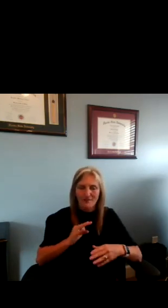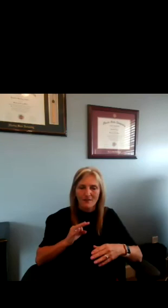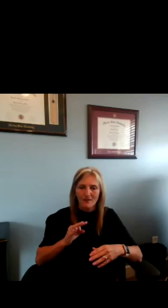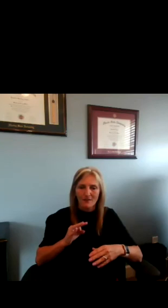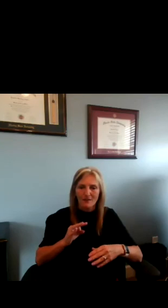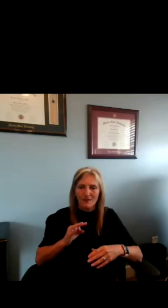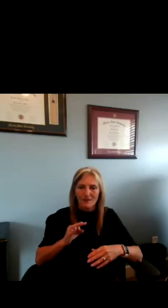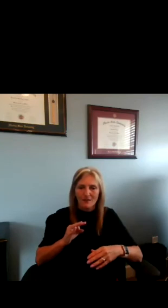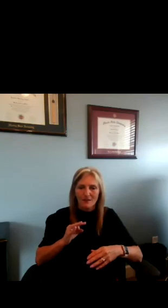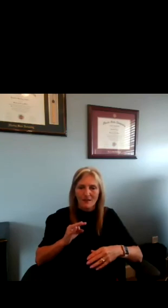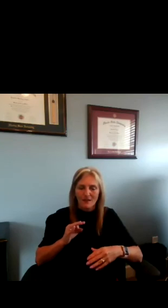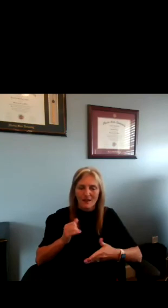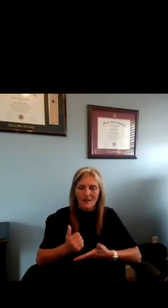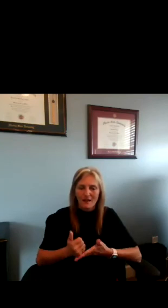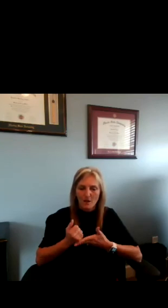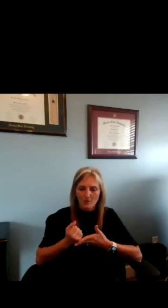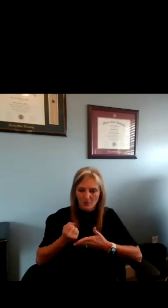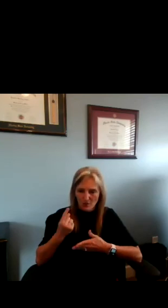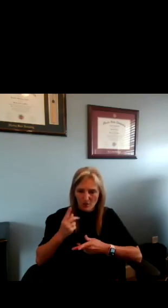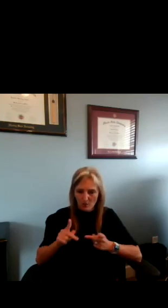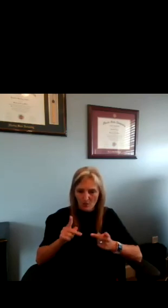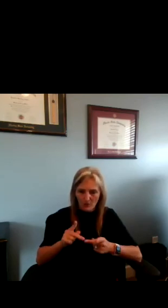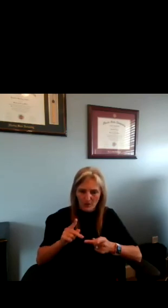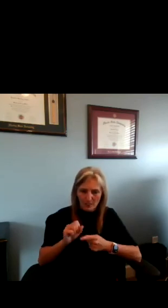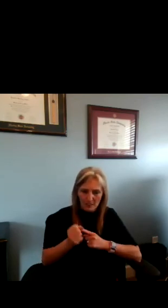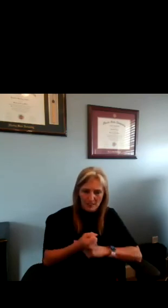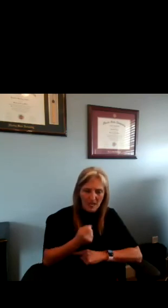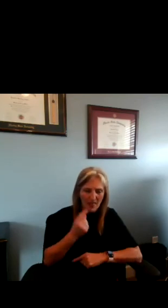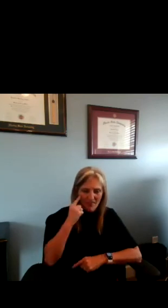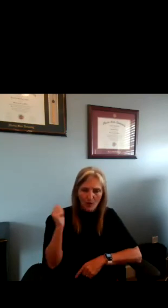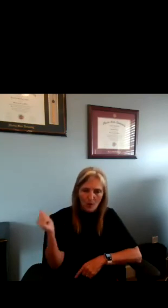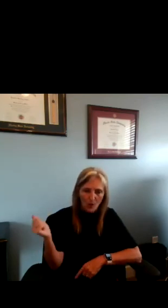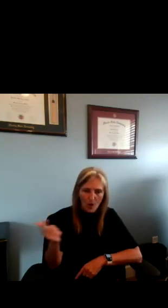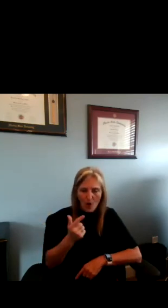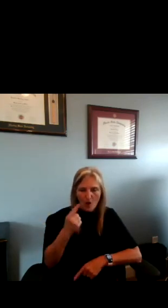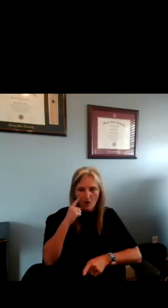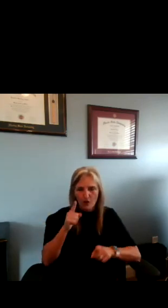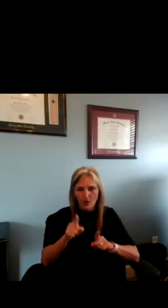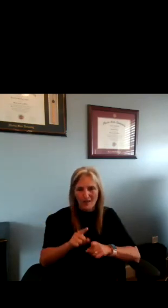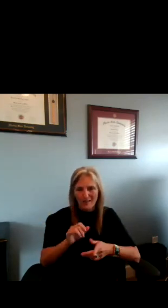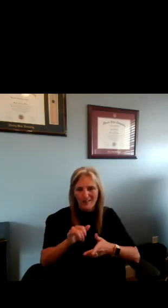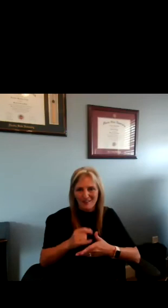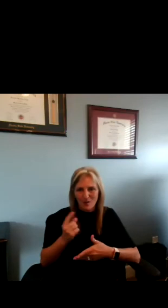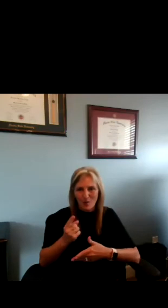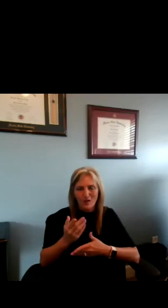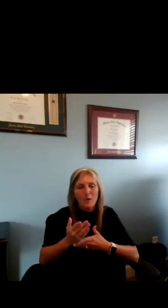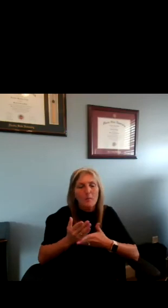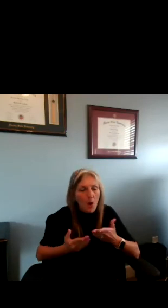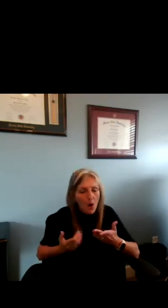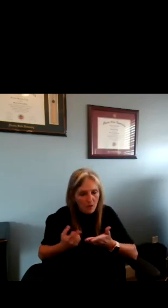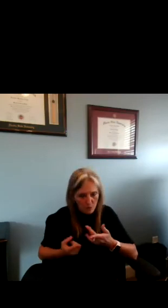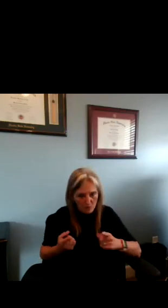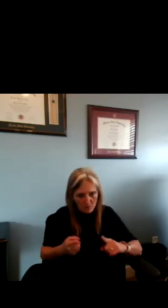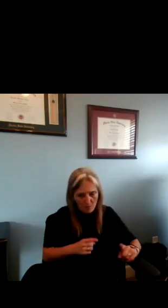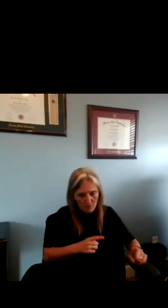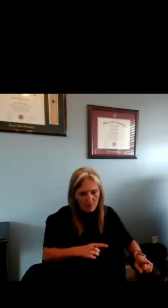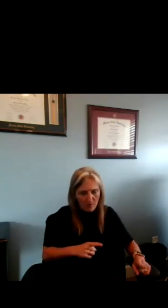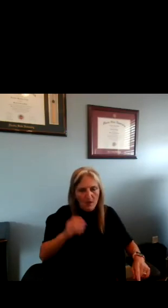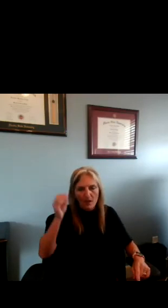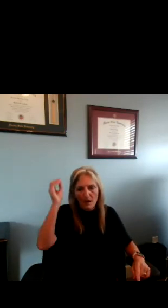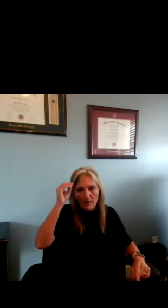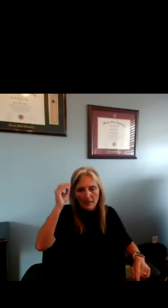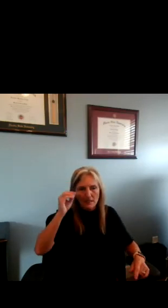useful tools in understanding prison conditions, I think we would all agree that they're only part of what's going on. And the opinions,